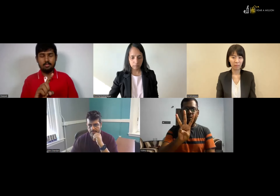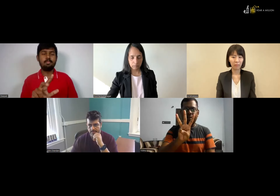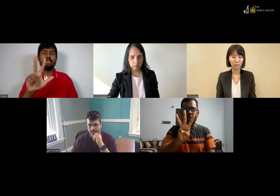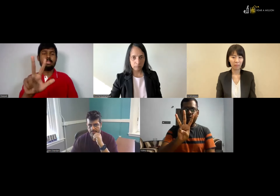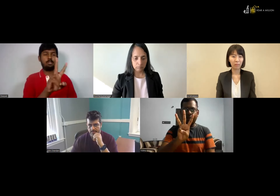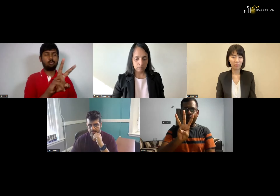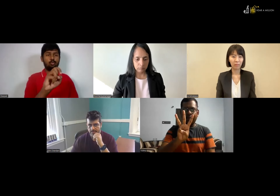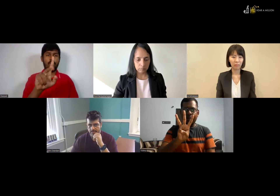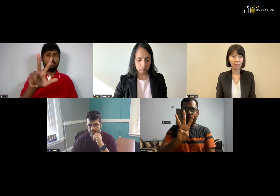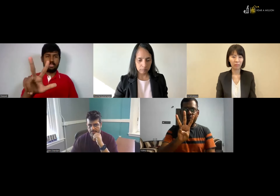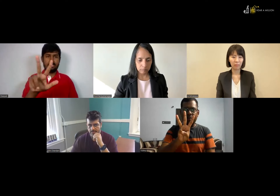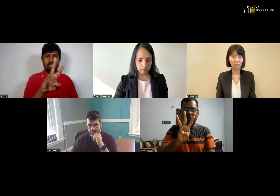It's 2013,